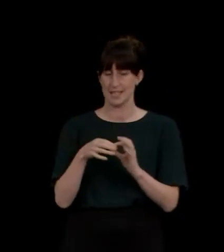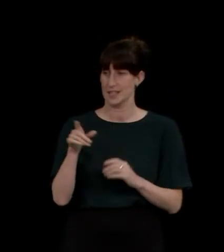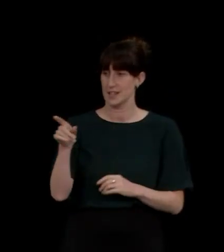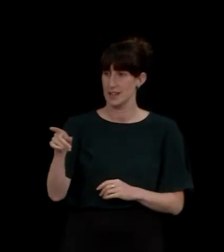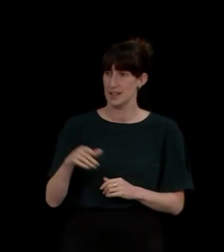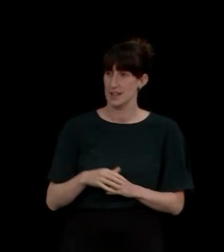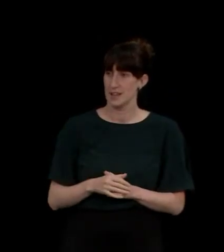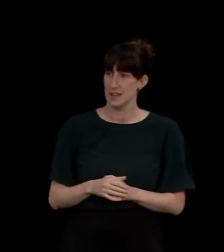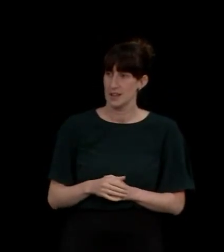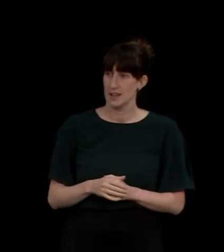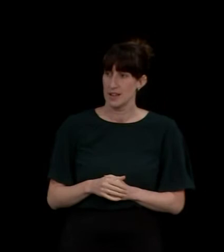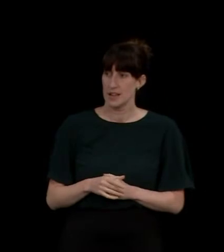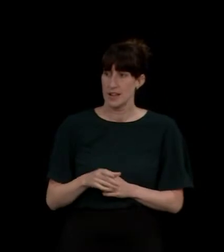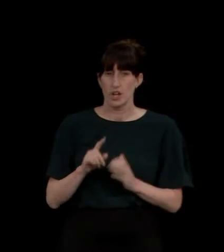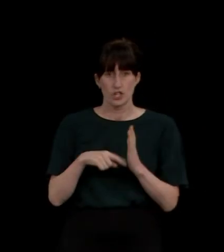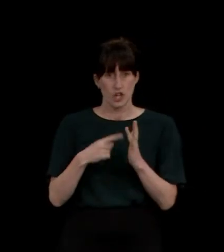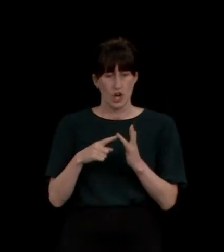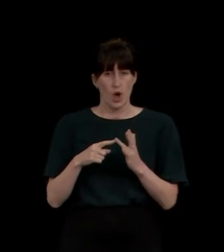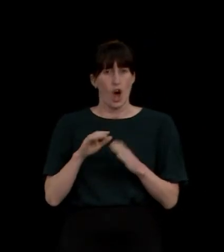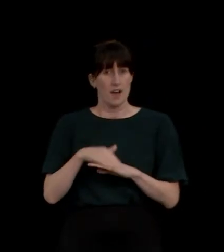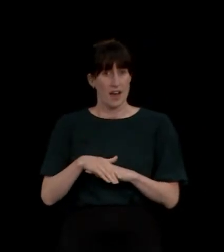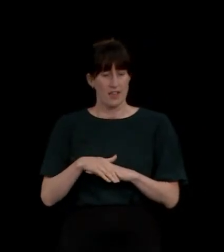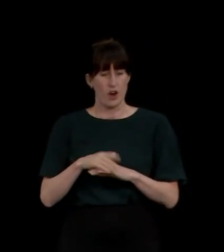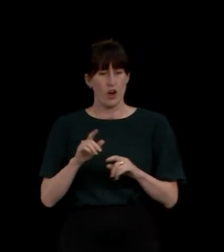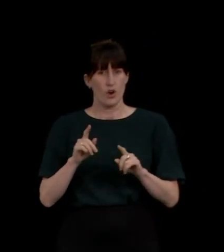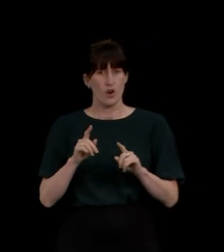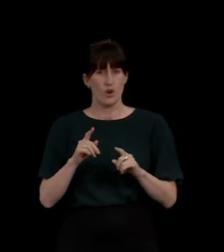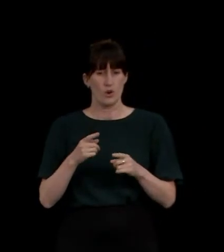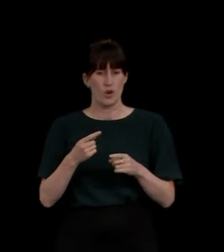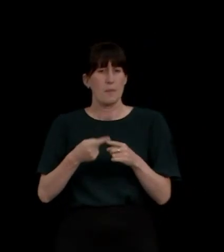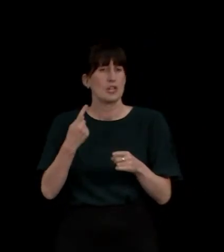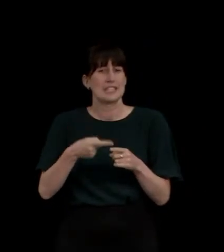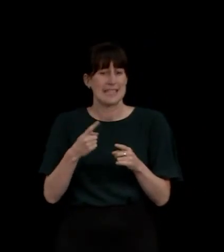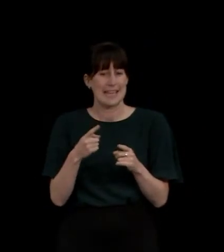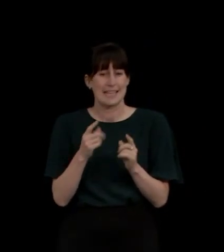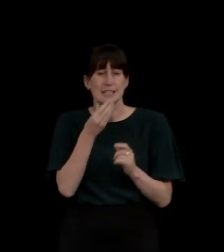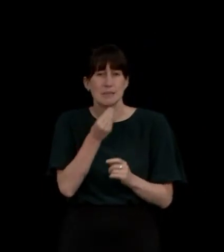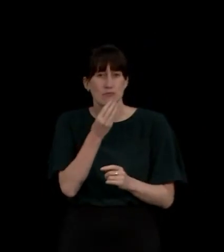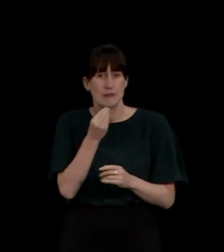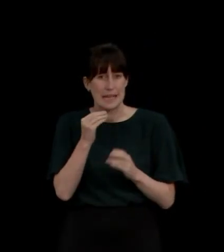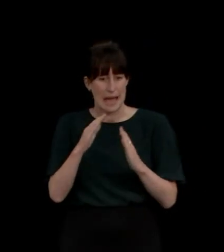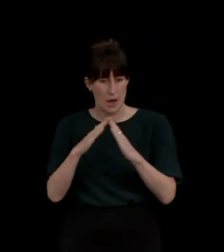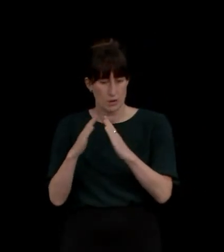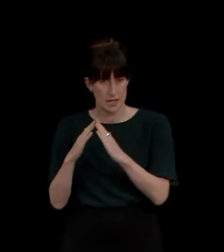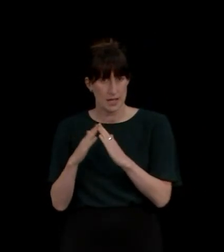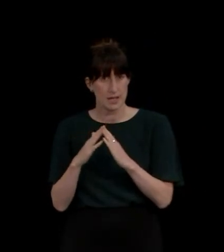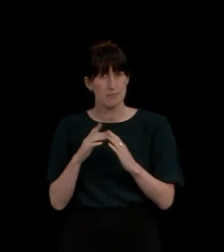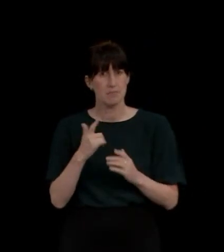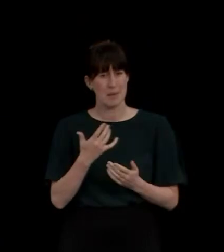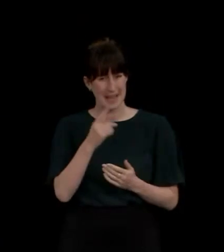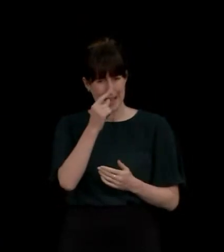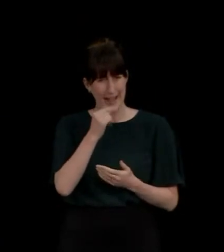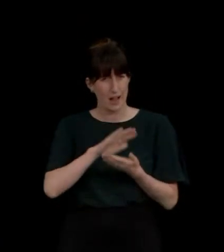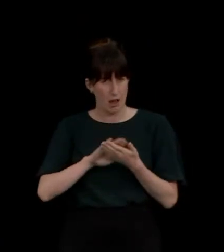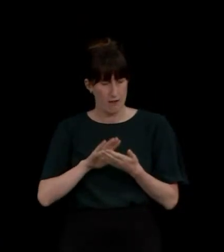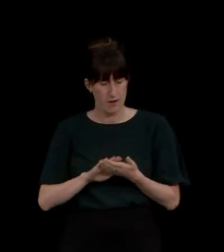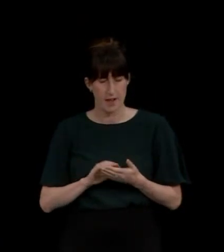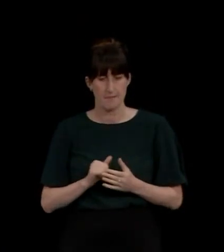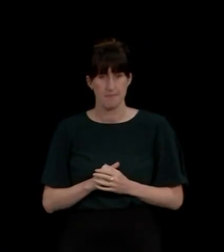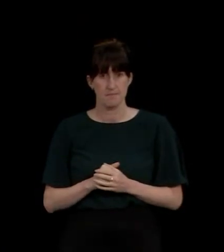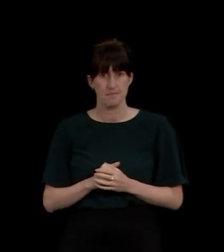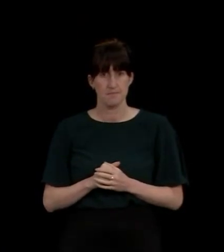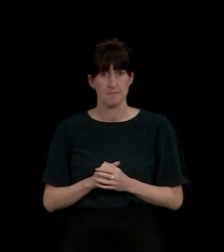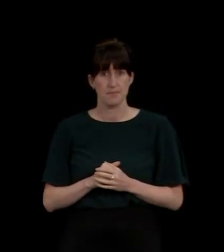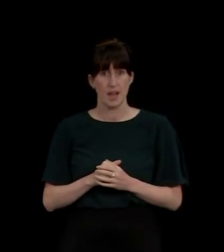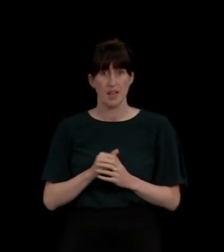come over, Just on the emergency and transitional housing. Yeah. And it might be for you, Dr. Bloomfield, can we just get a bit more clarification? Are we talking about sort of